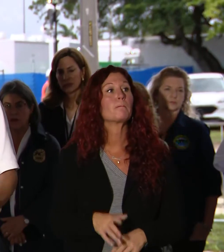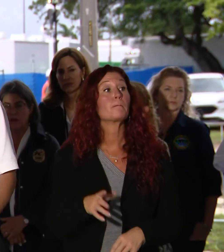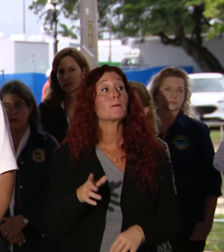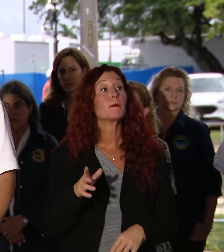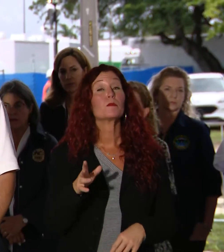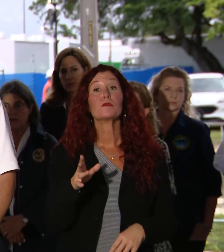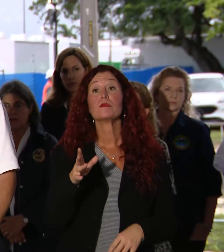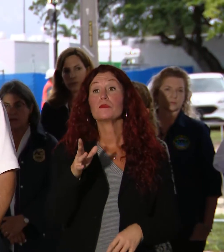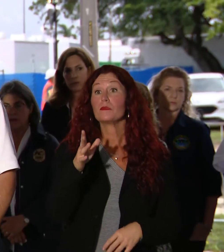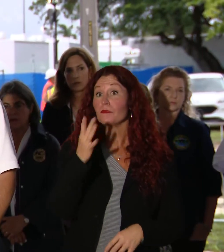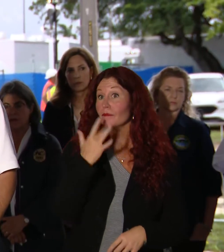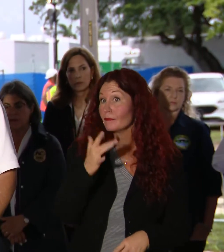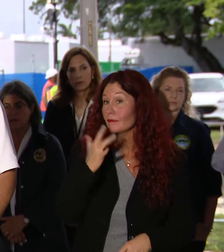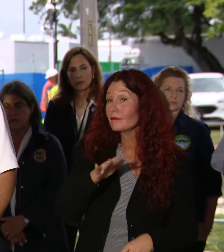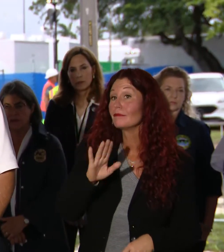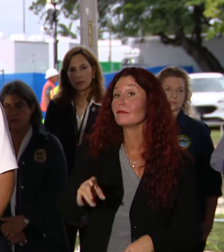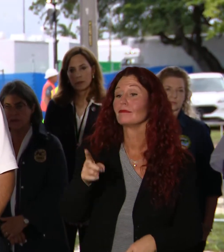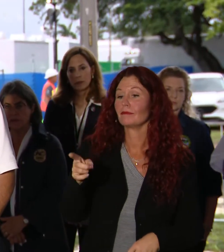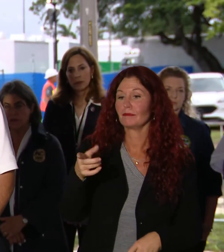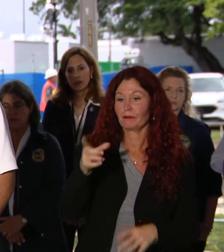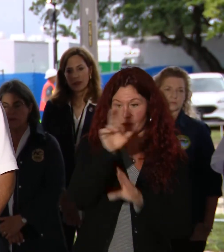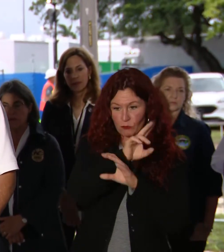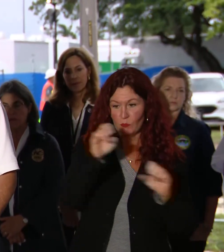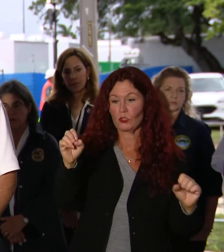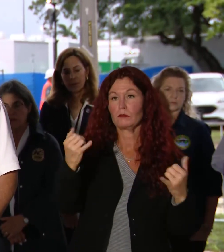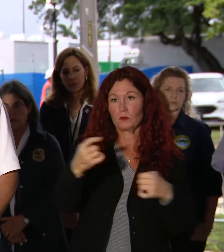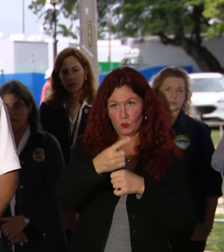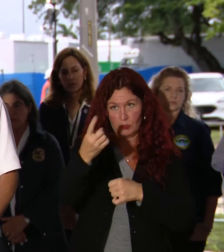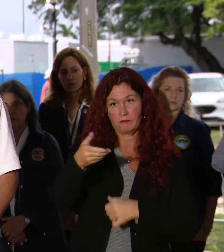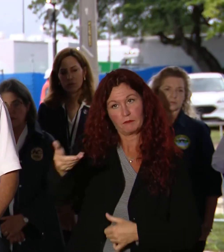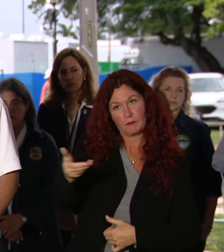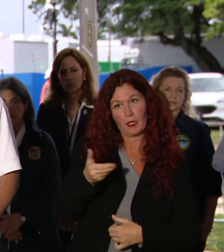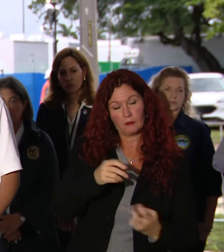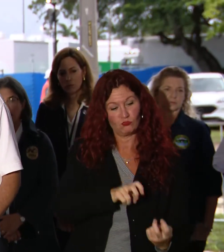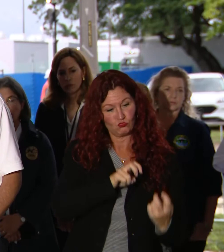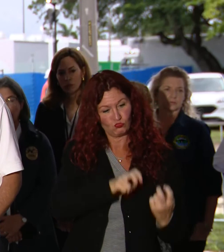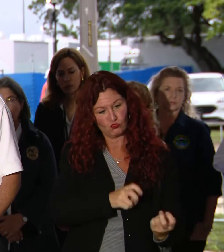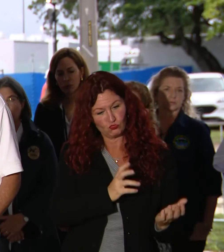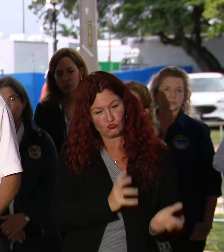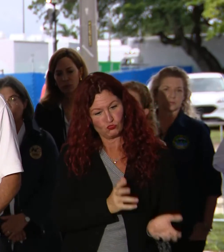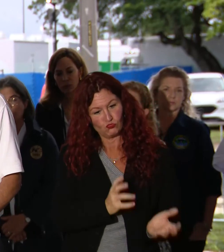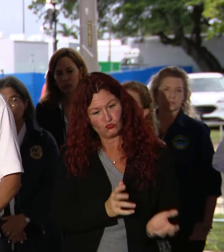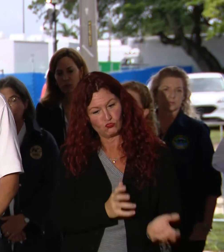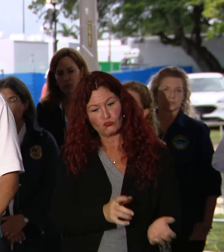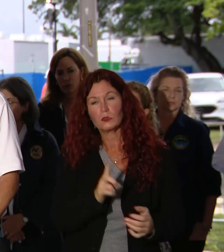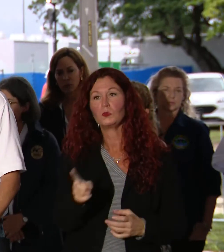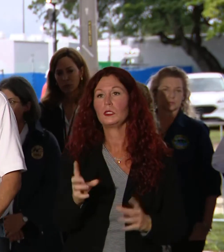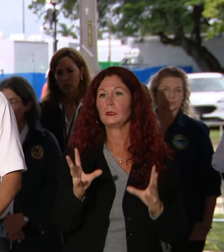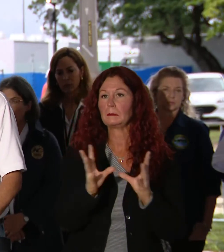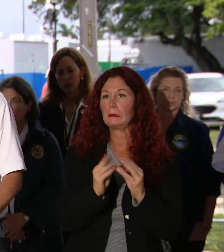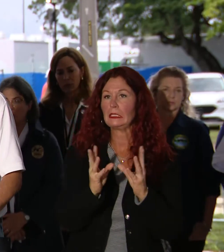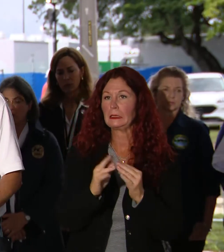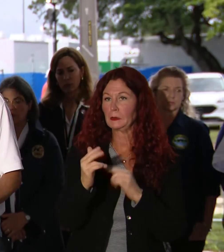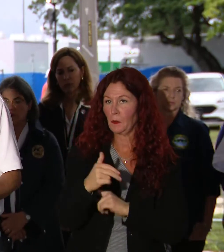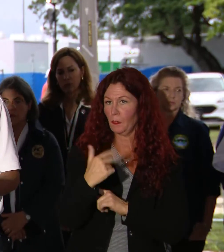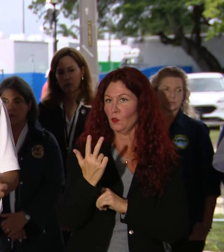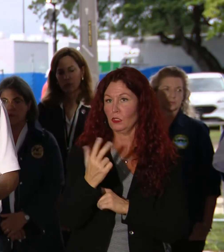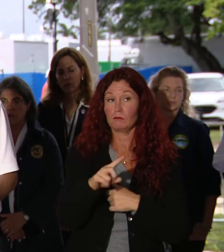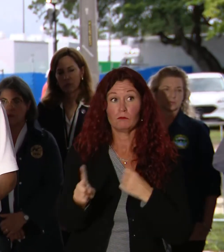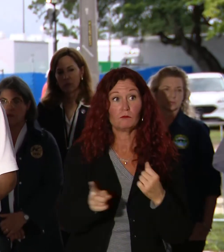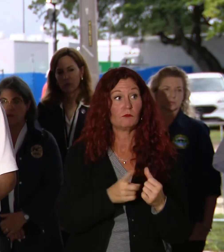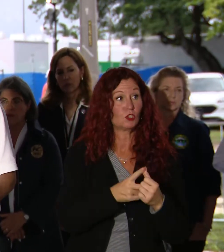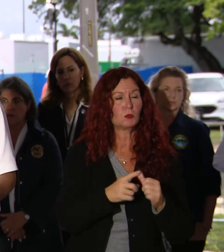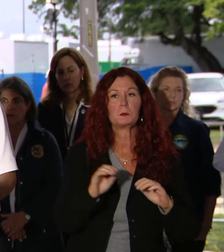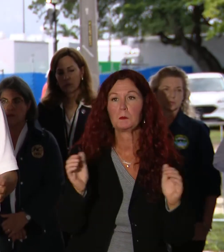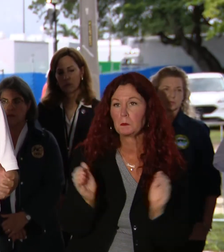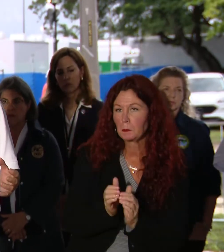invited to visit with the President today. We had 3 different sessions. The first session was a